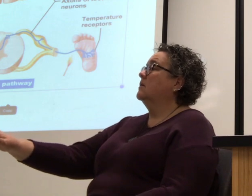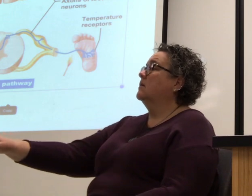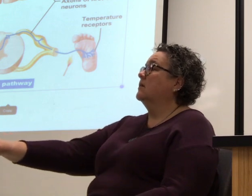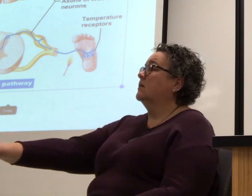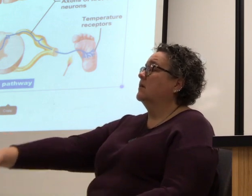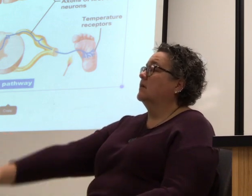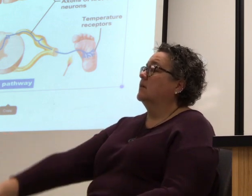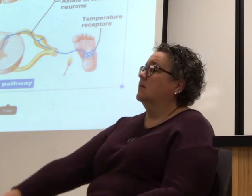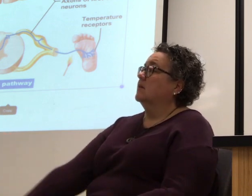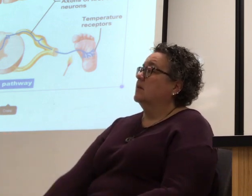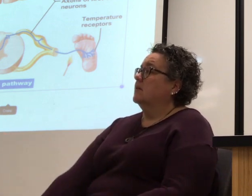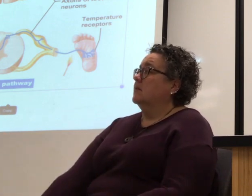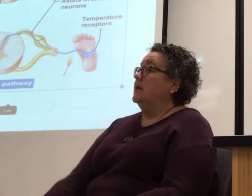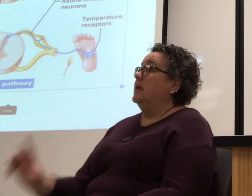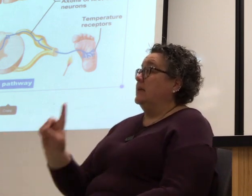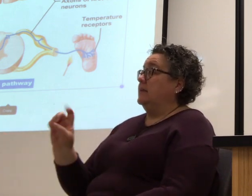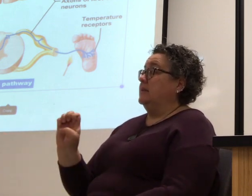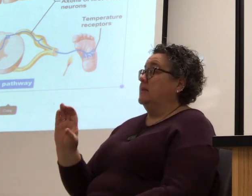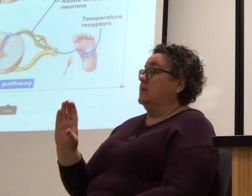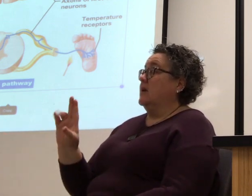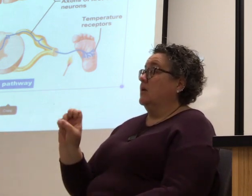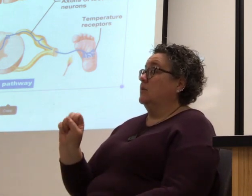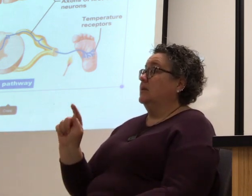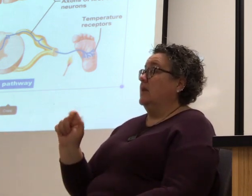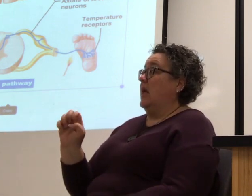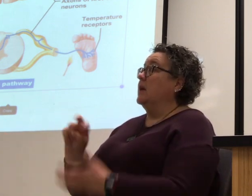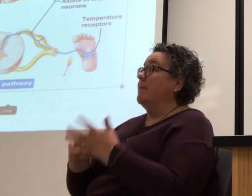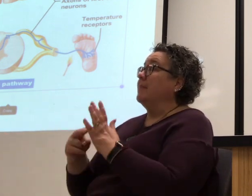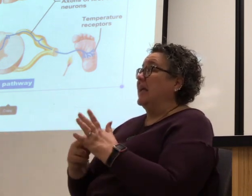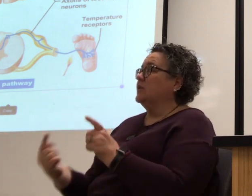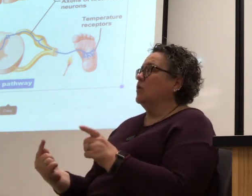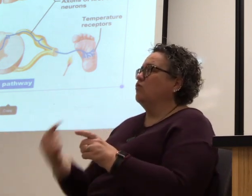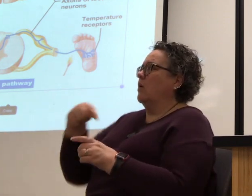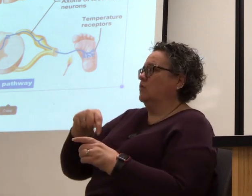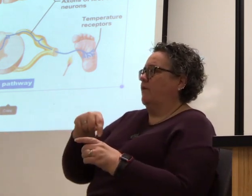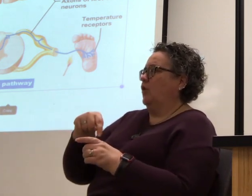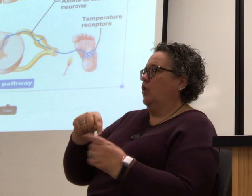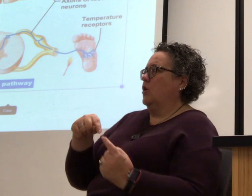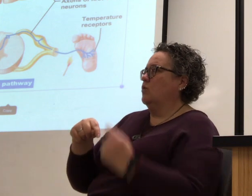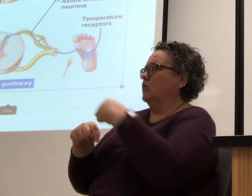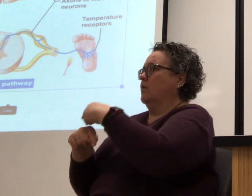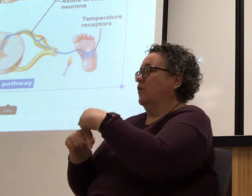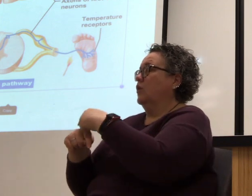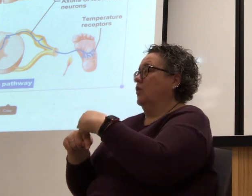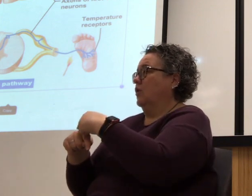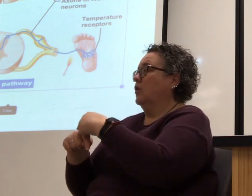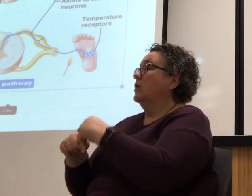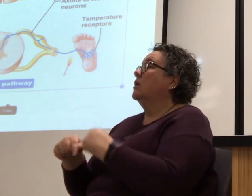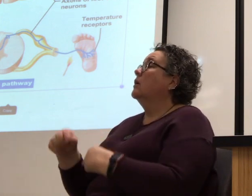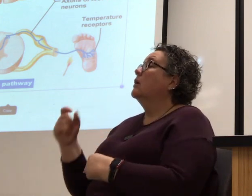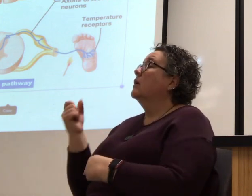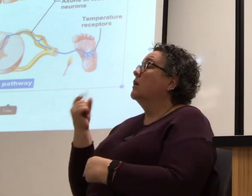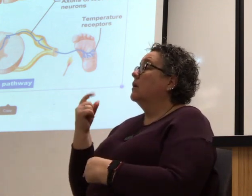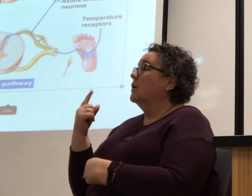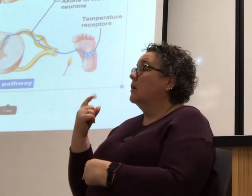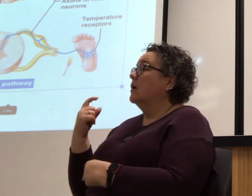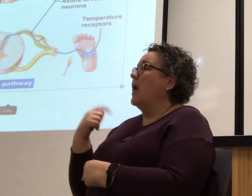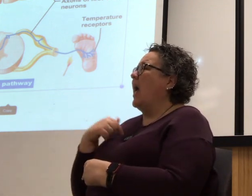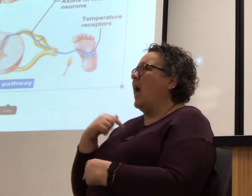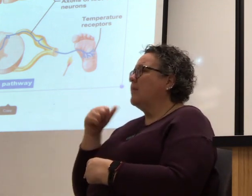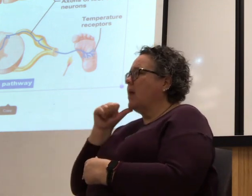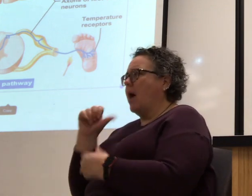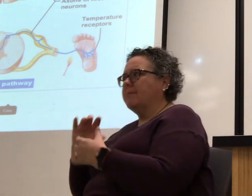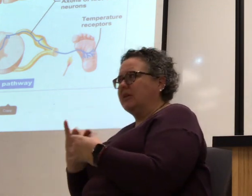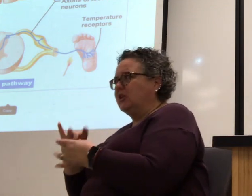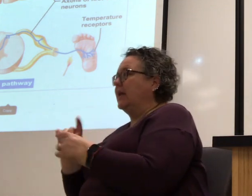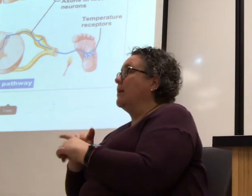And I'm not writing it, but you can see it. To cross over, it's using those gray commissures I talked about before the break to get from